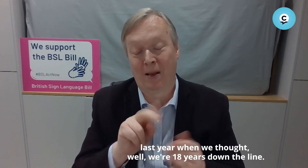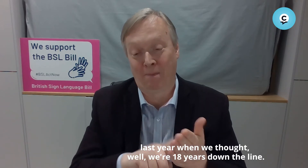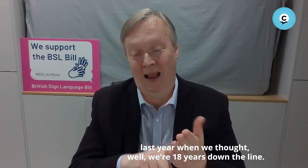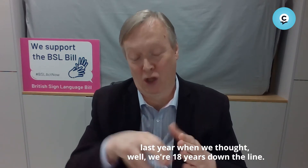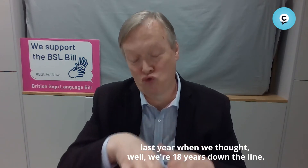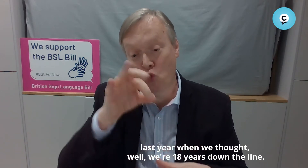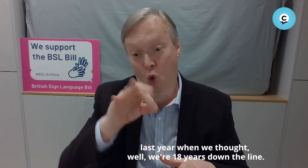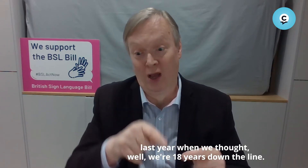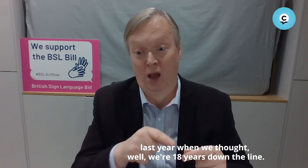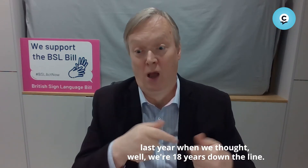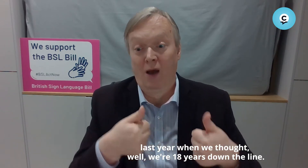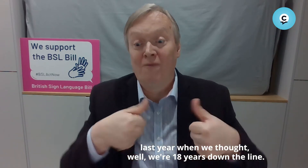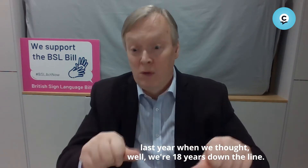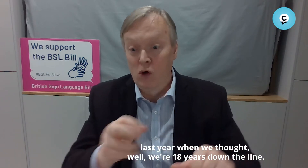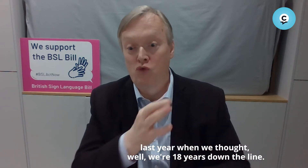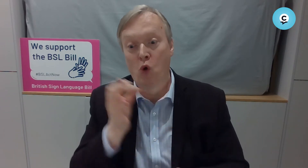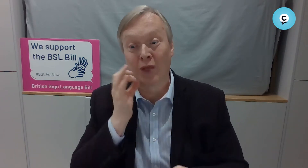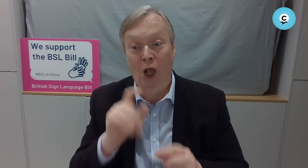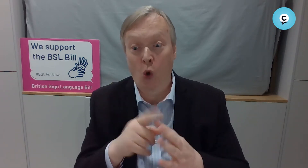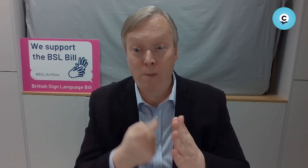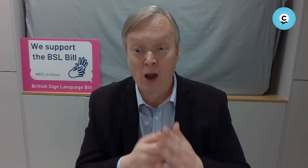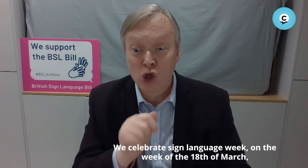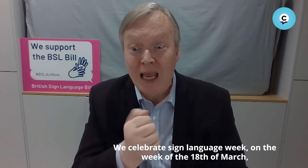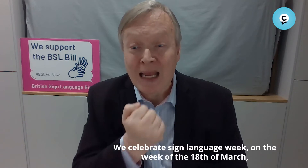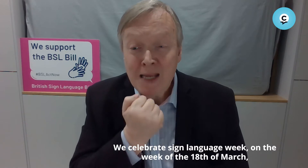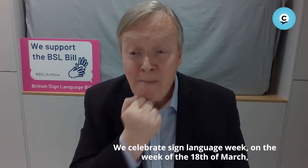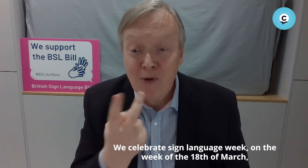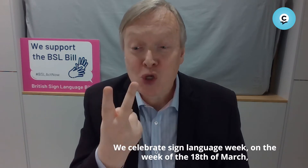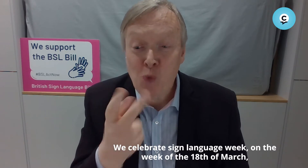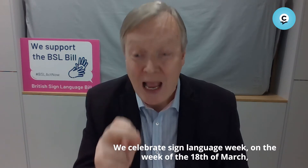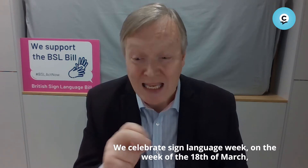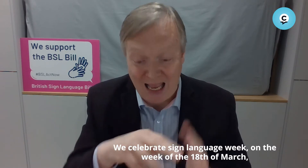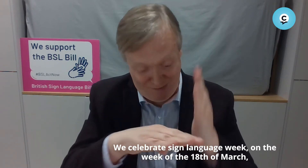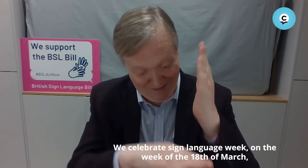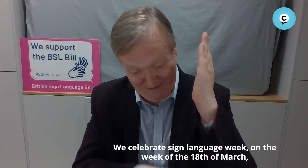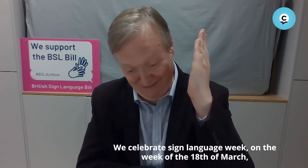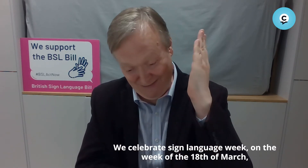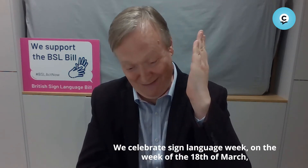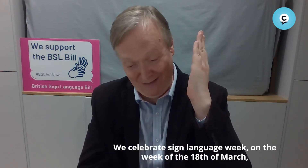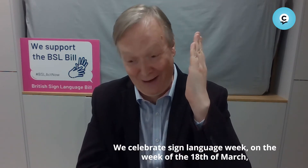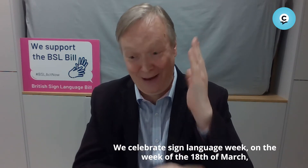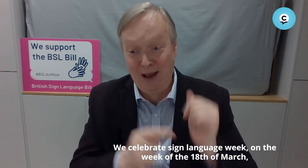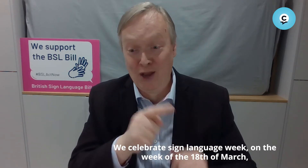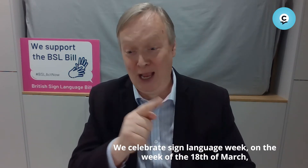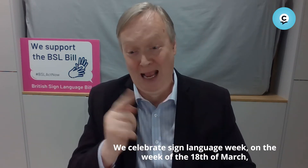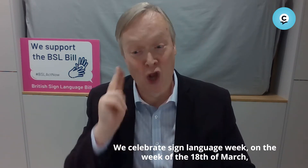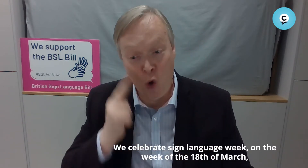when we thought, well, we're 18 years down the line. We celebrate Sign Language Week on the week of the 18th